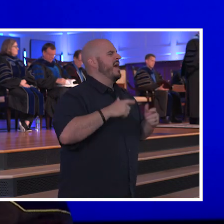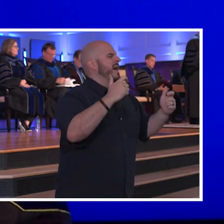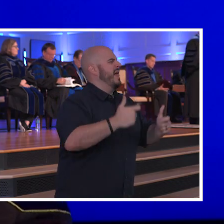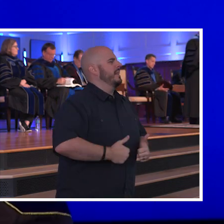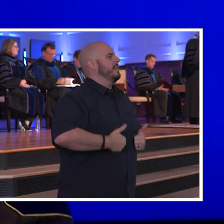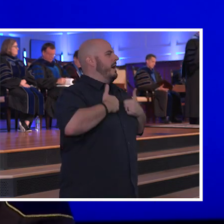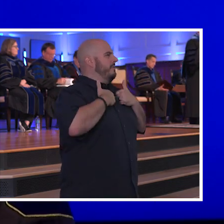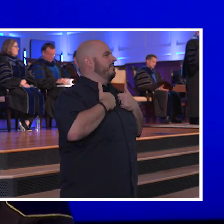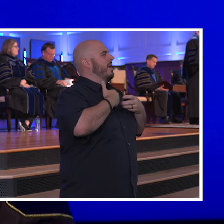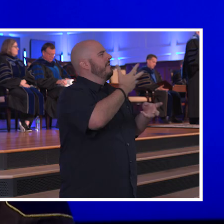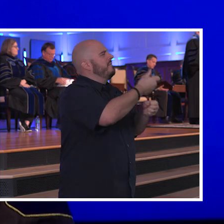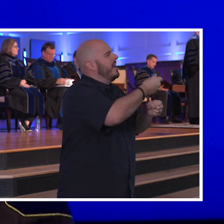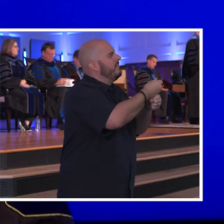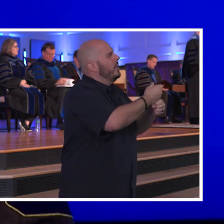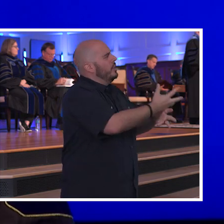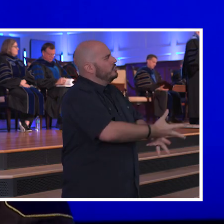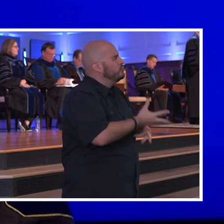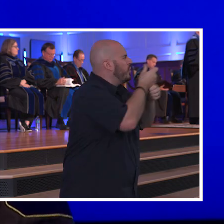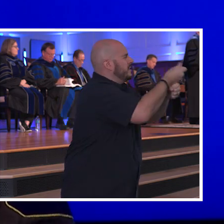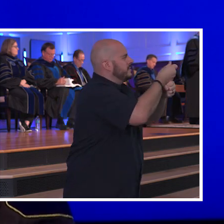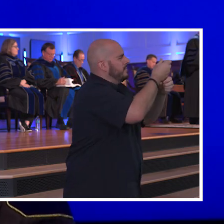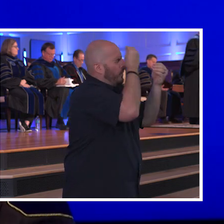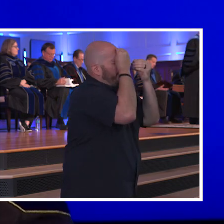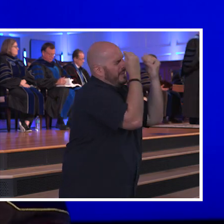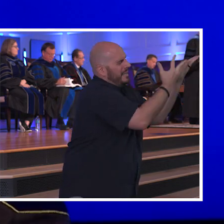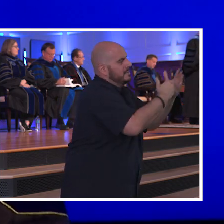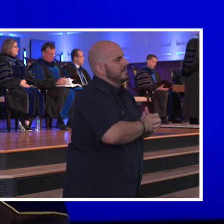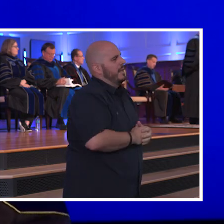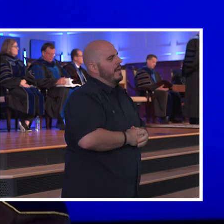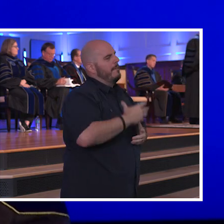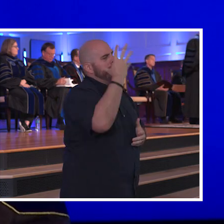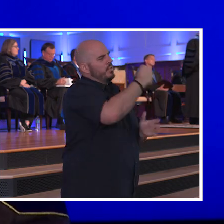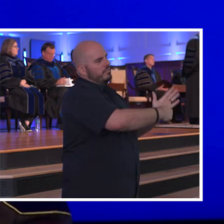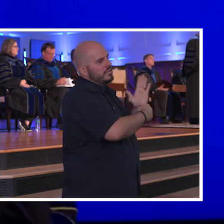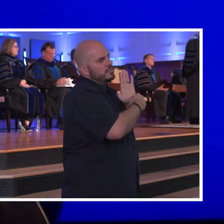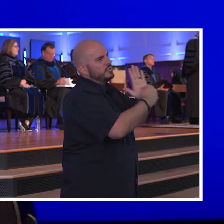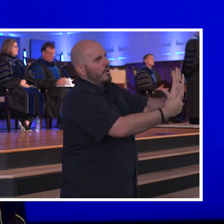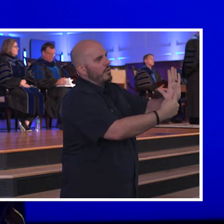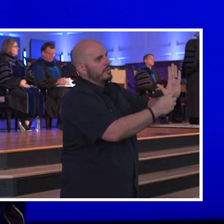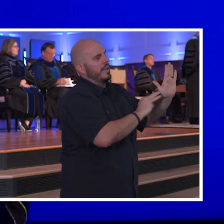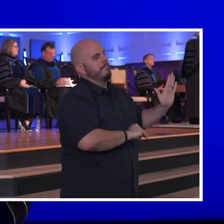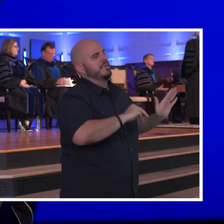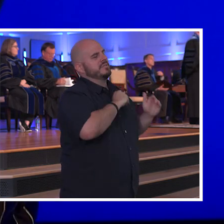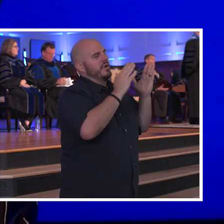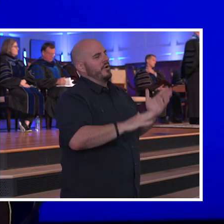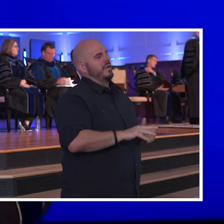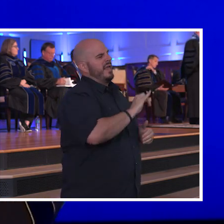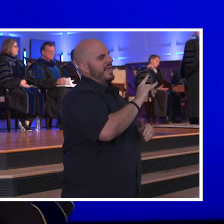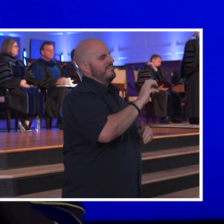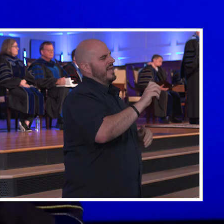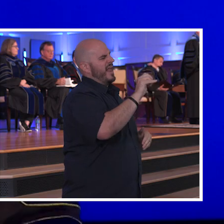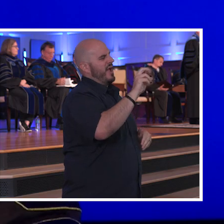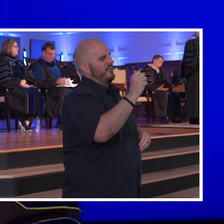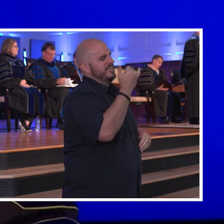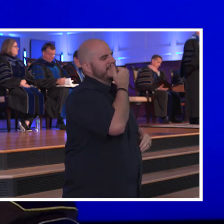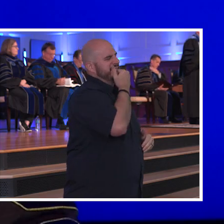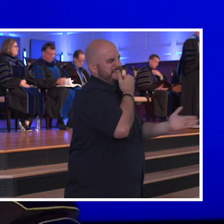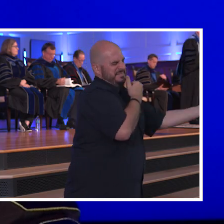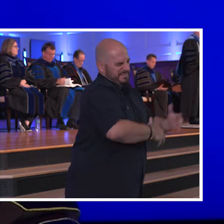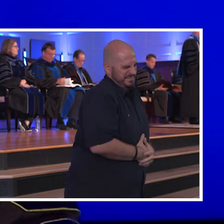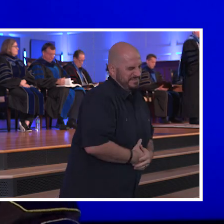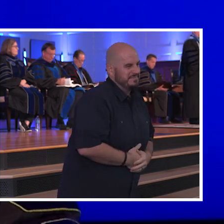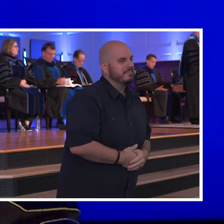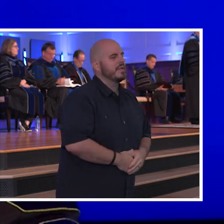and Obedience, beautifully exemplified in missionary Yvette Aarons. Proverbs chapter